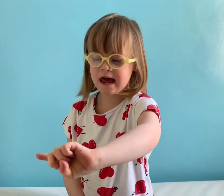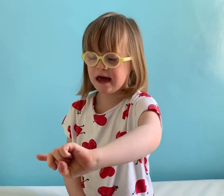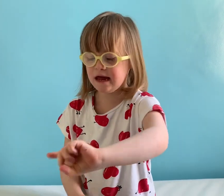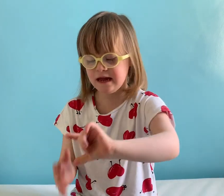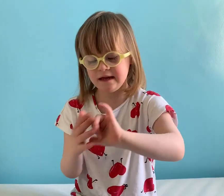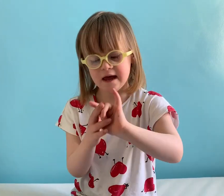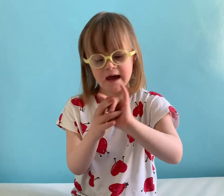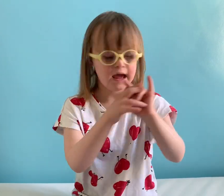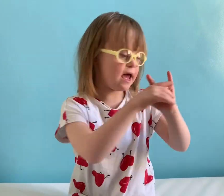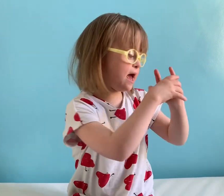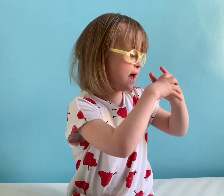Aeroplane.